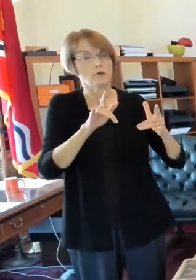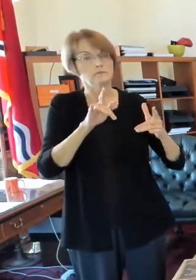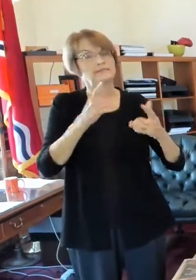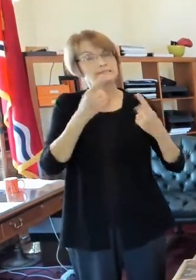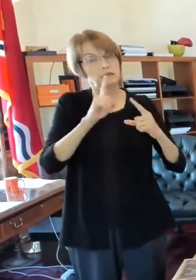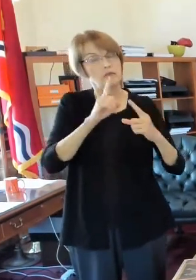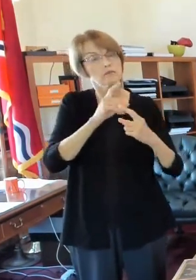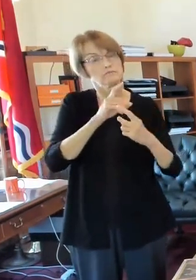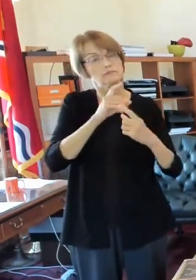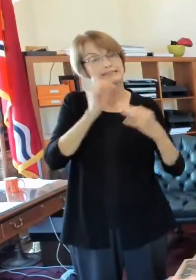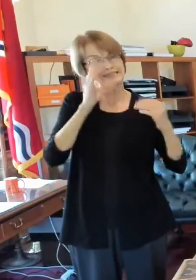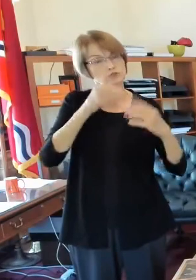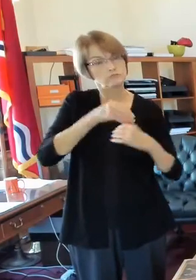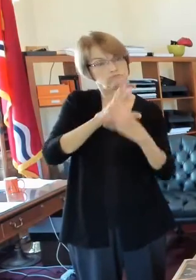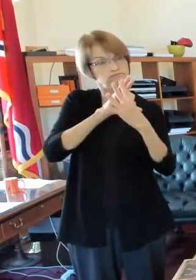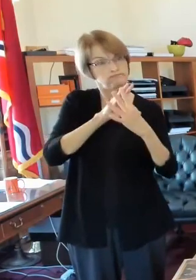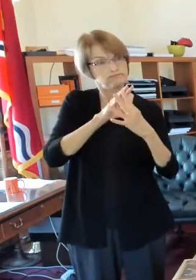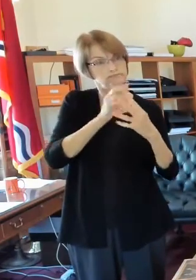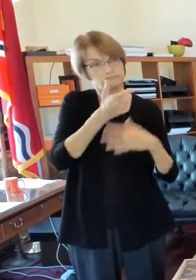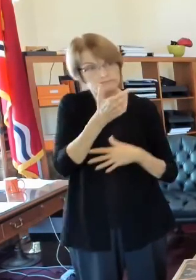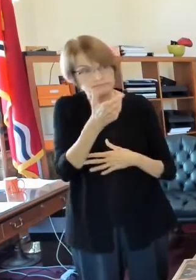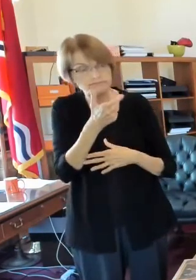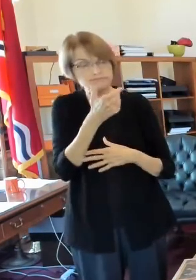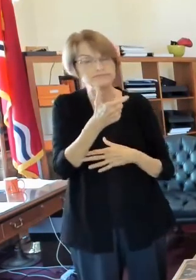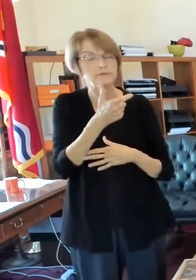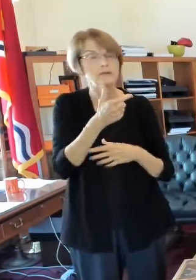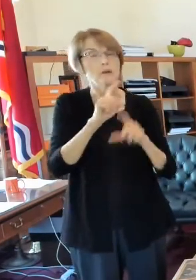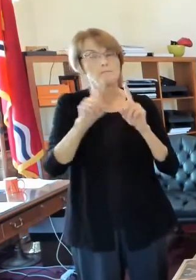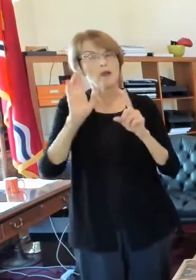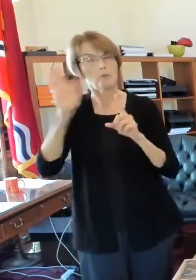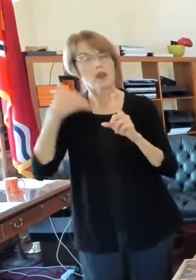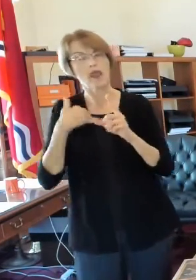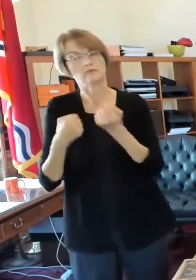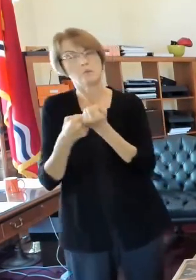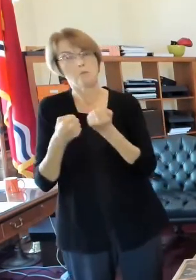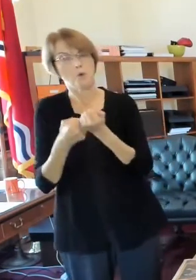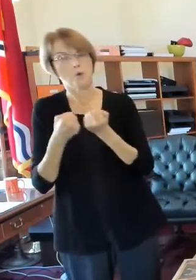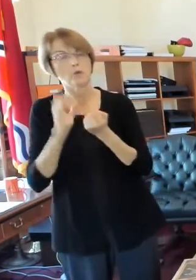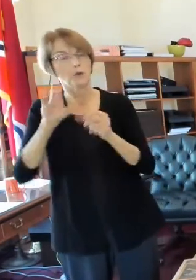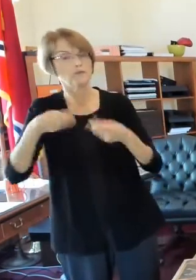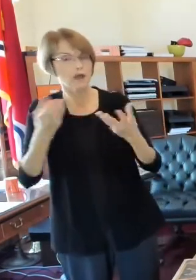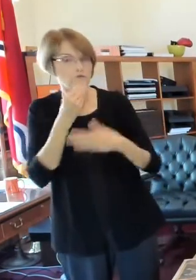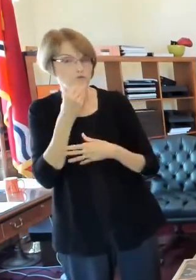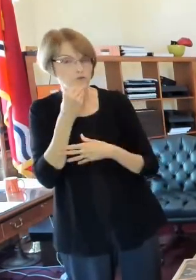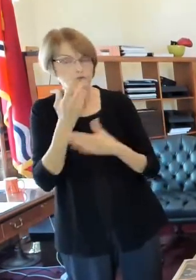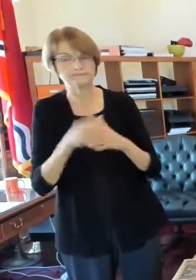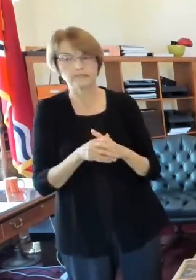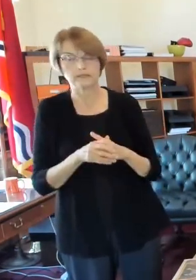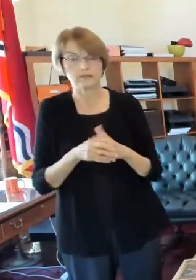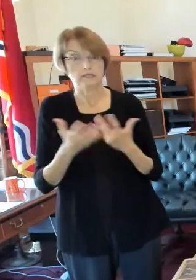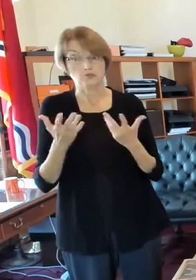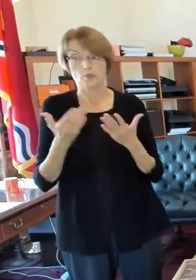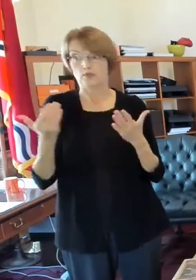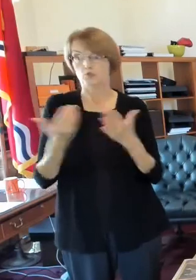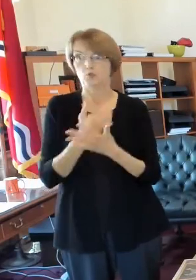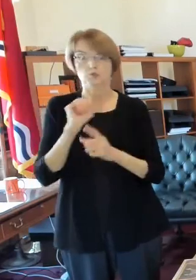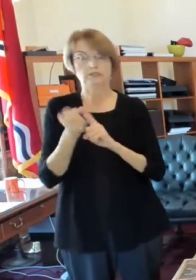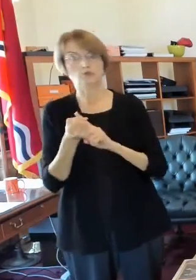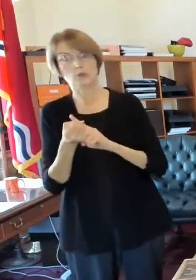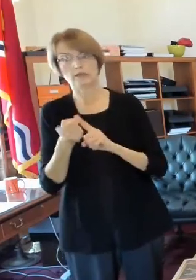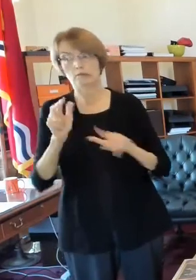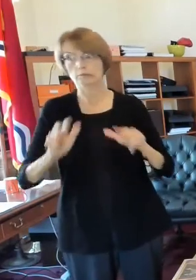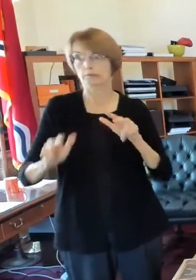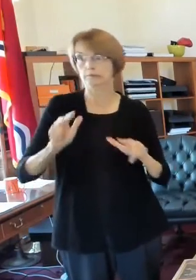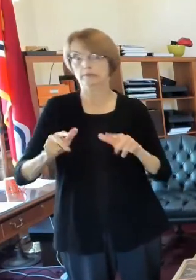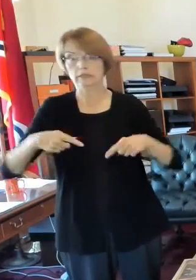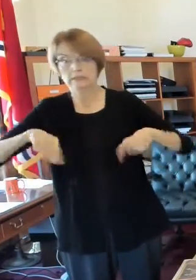They'll have lunch, they'll have meals, that sort of thing. So it's all new. Everybody is anxious about it and how